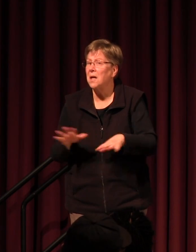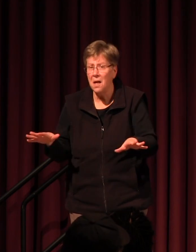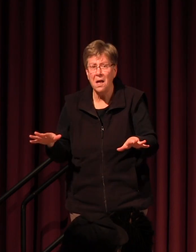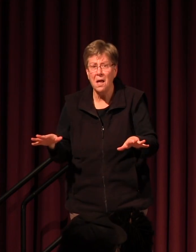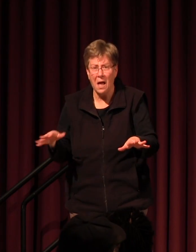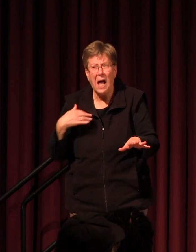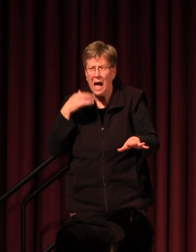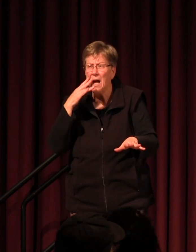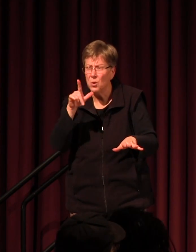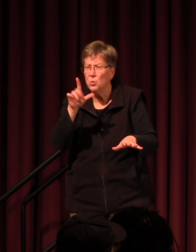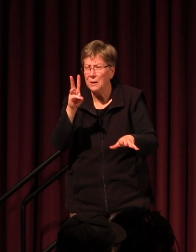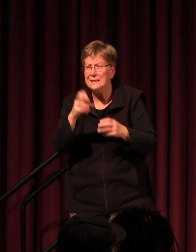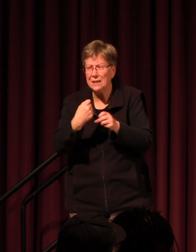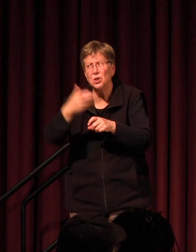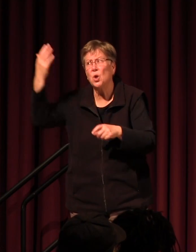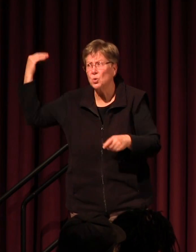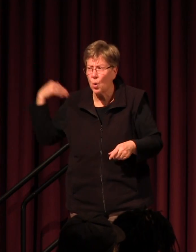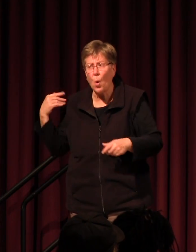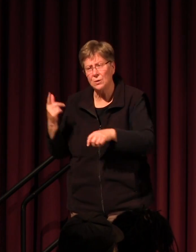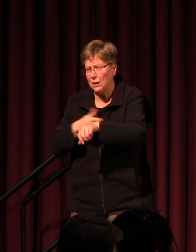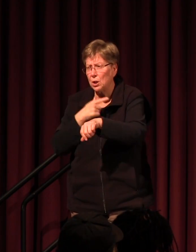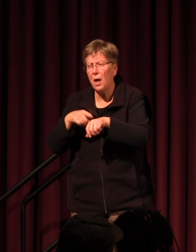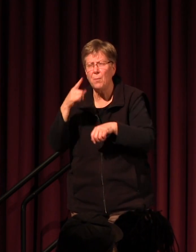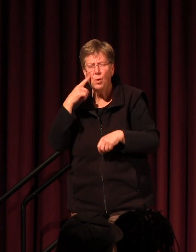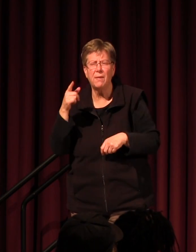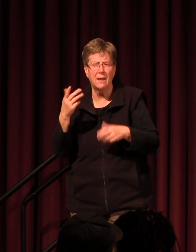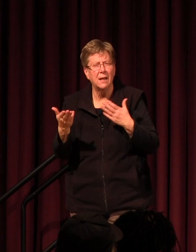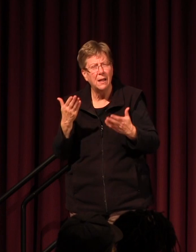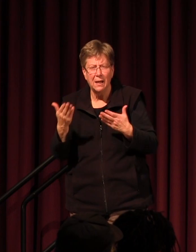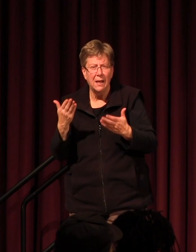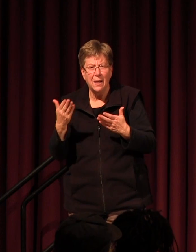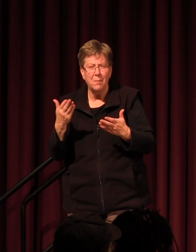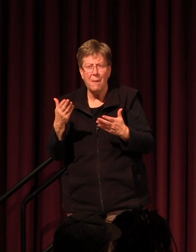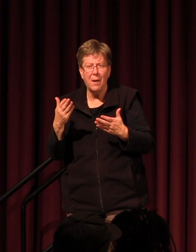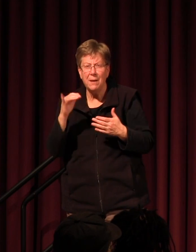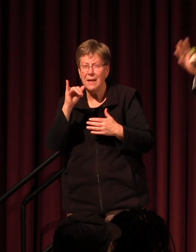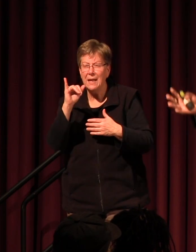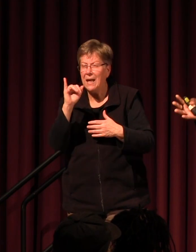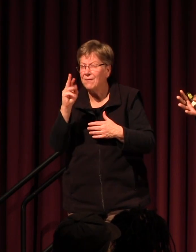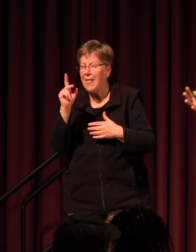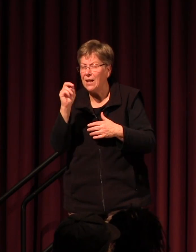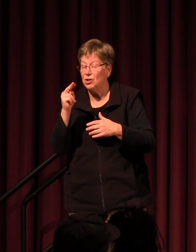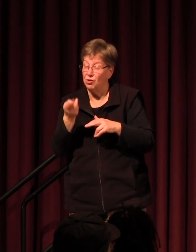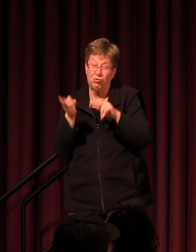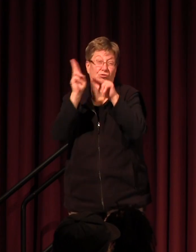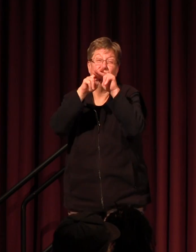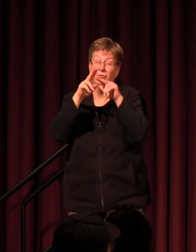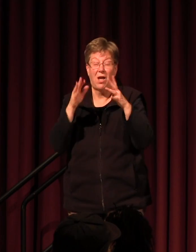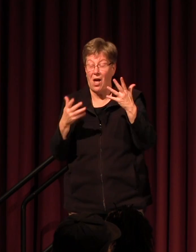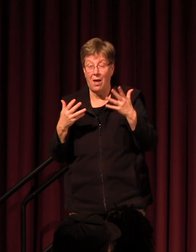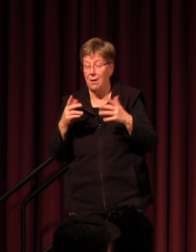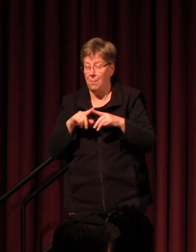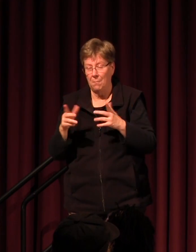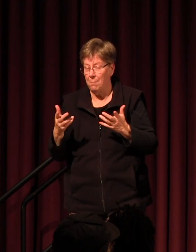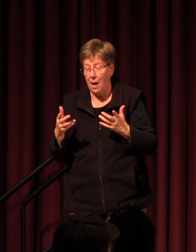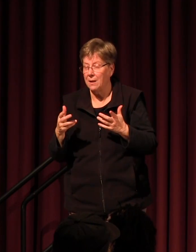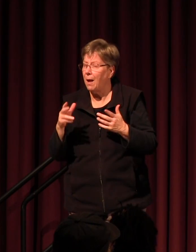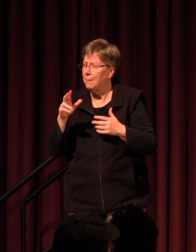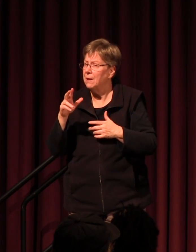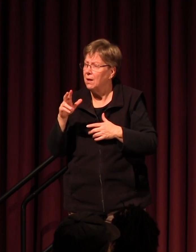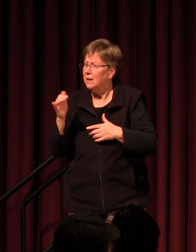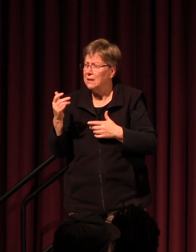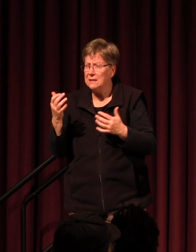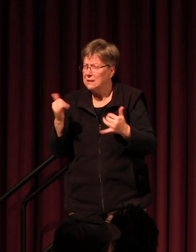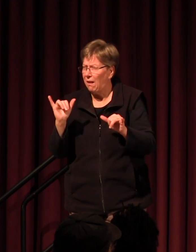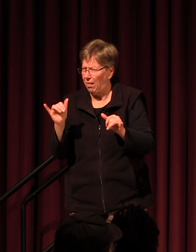I know 26 years is a long time ago, and you think that like maybe the like inflation has been so big that $30 was a lot more money back then, like it was, but still it